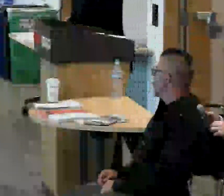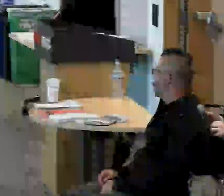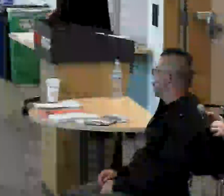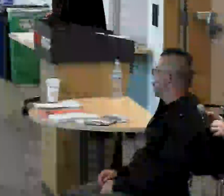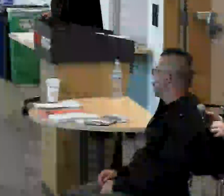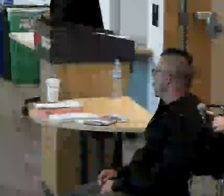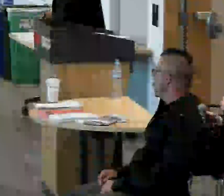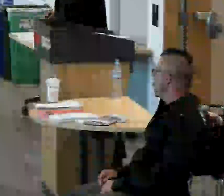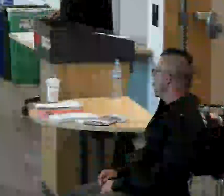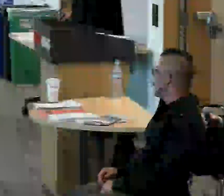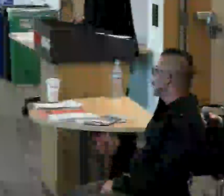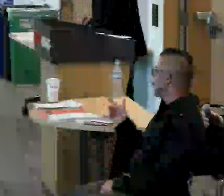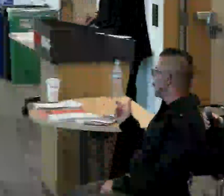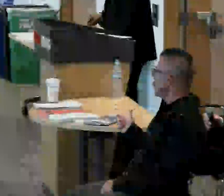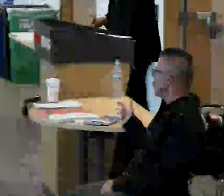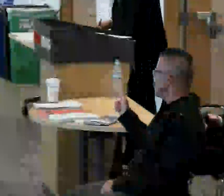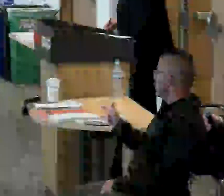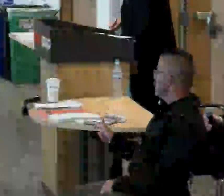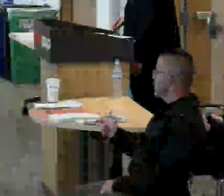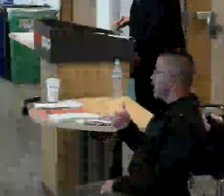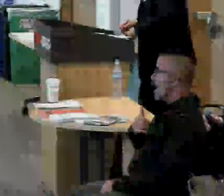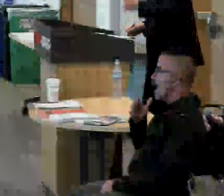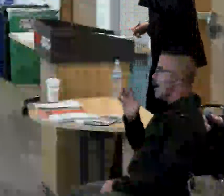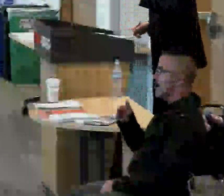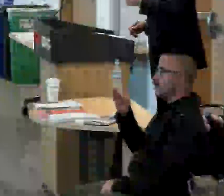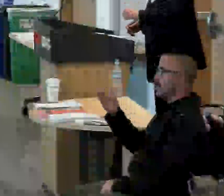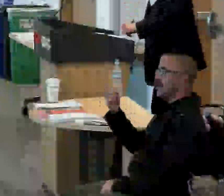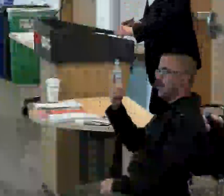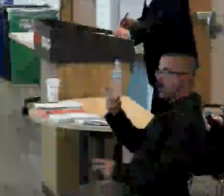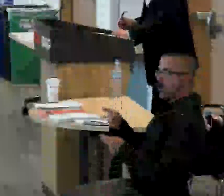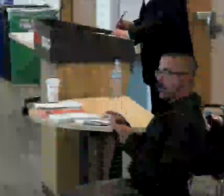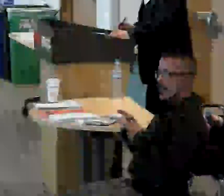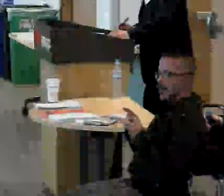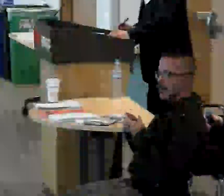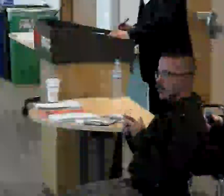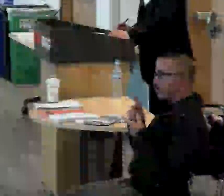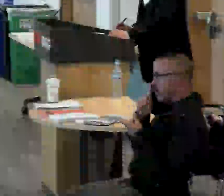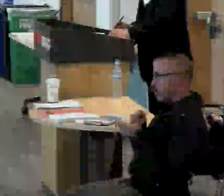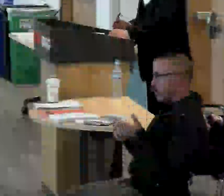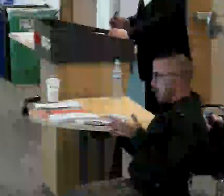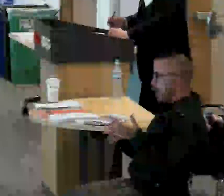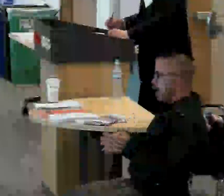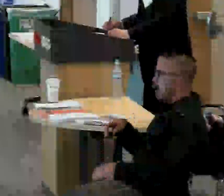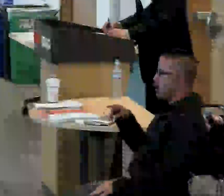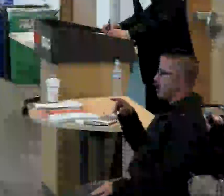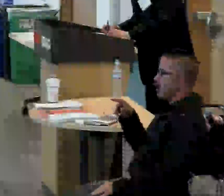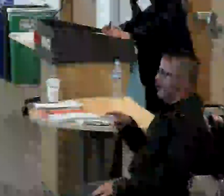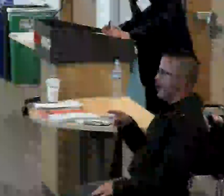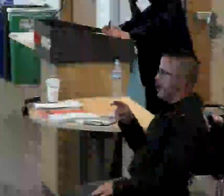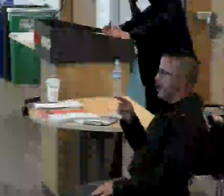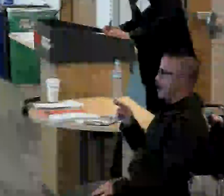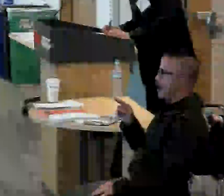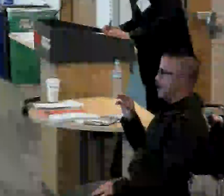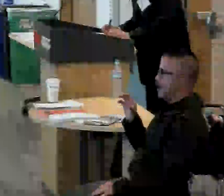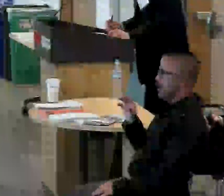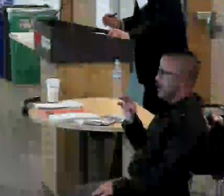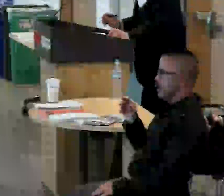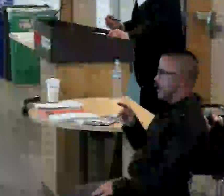I would say one of the places you need to look into is positive resources.